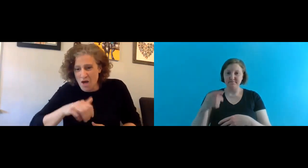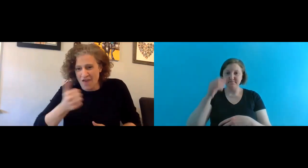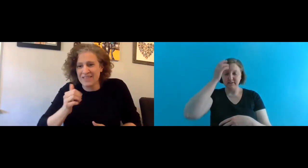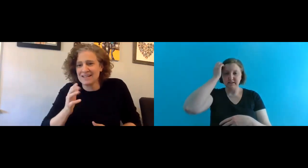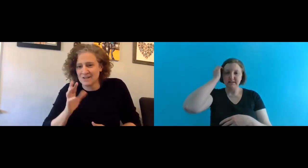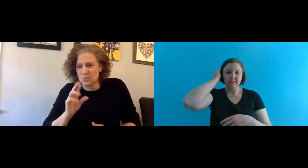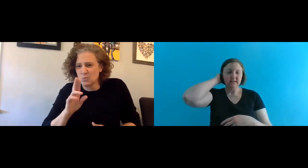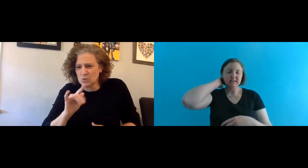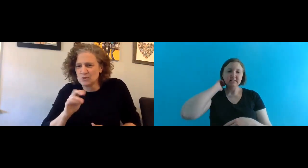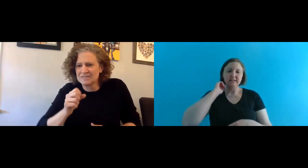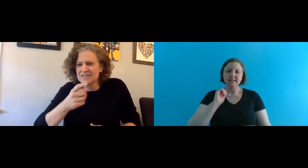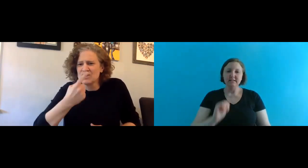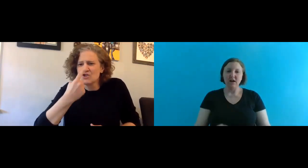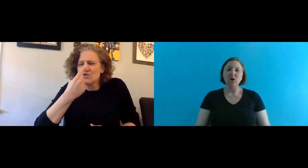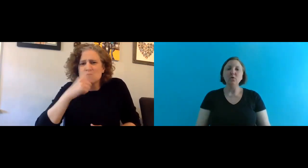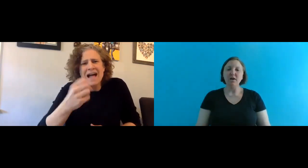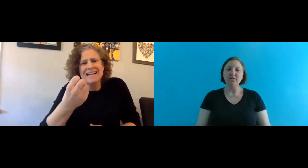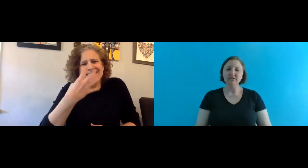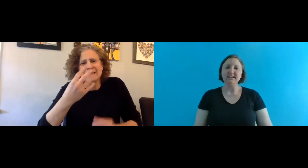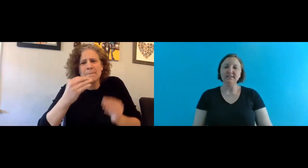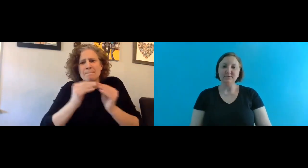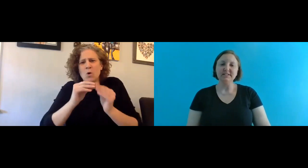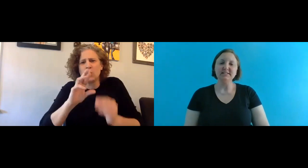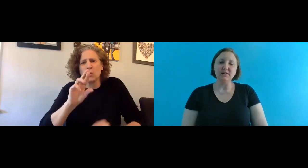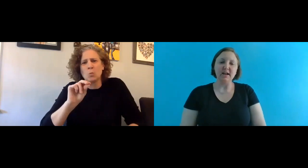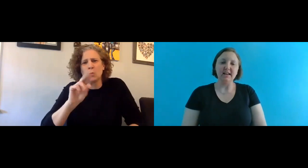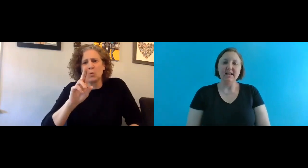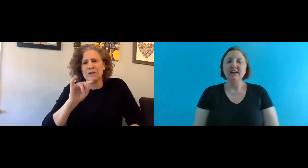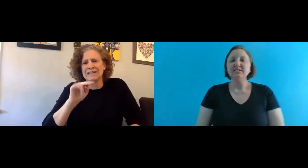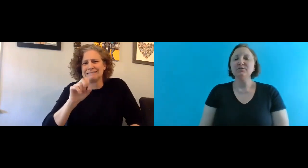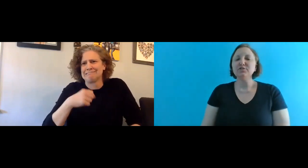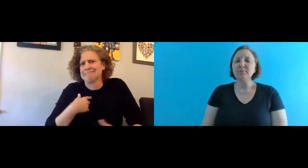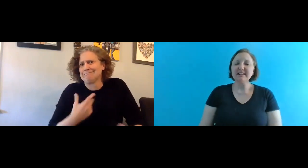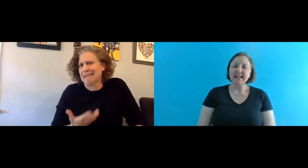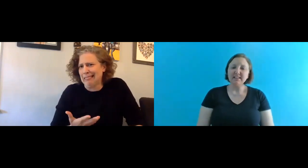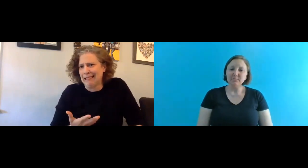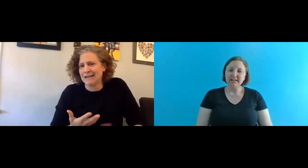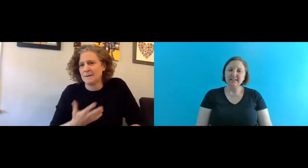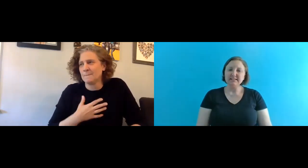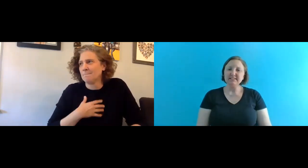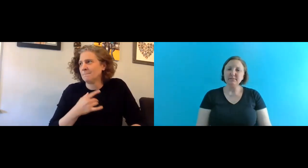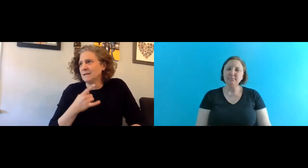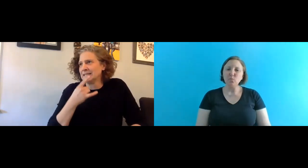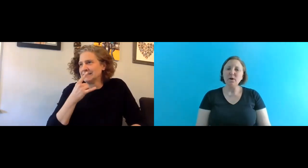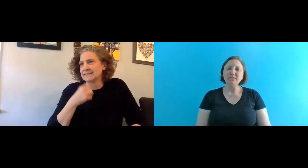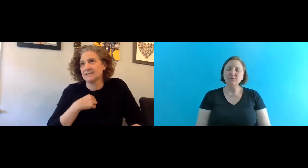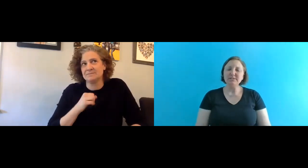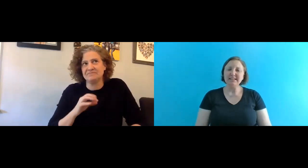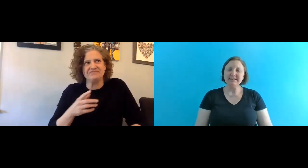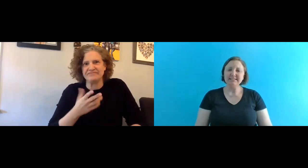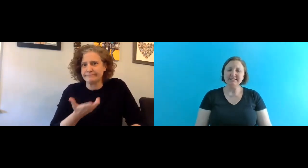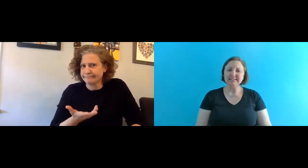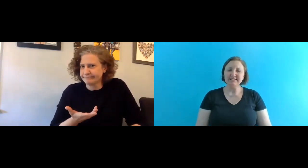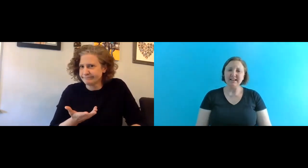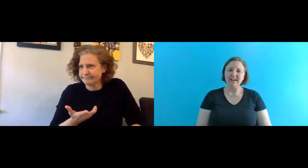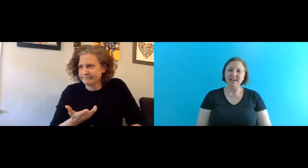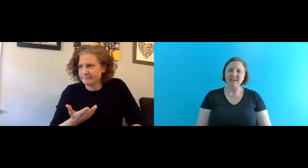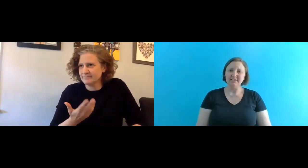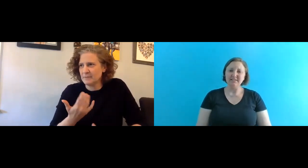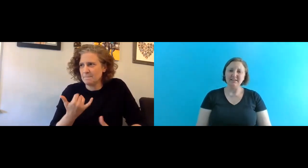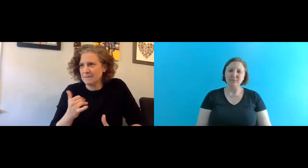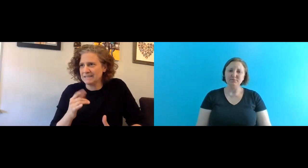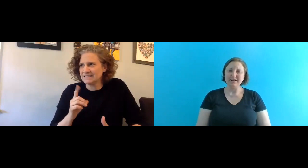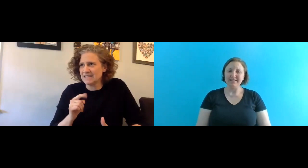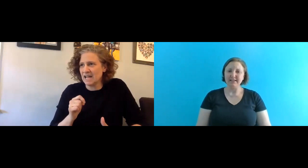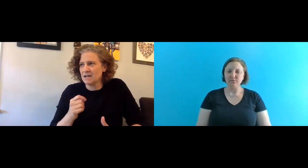Practice. Oh, other daily routines. Okay. So do you mind telling me what routines, you know, I'm trying to think of what